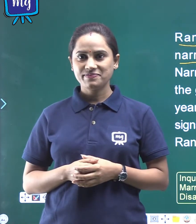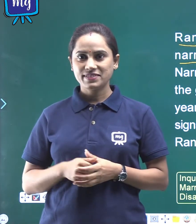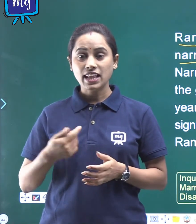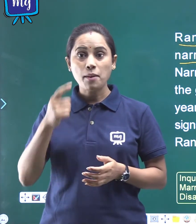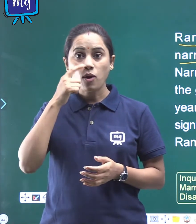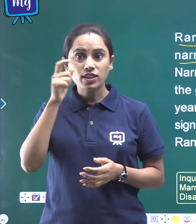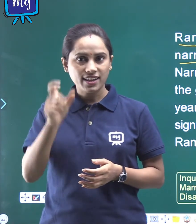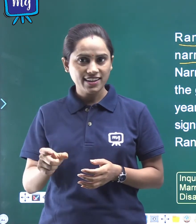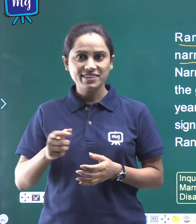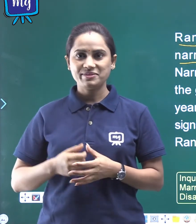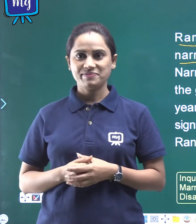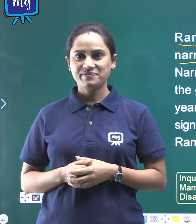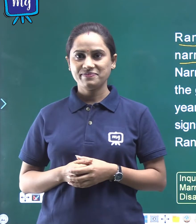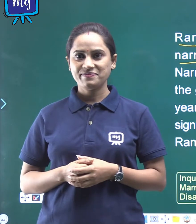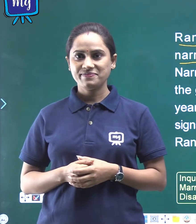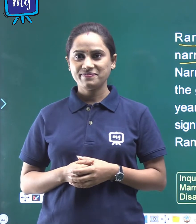about the girl.